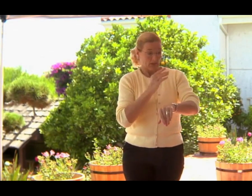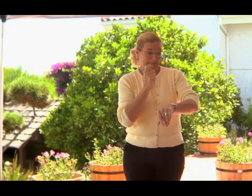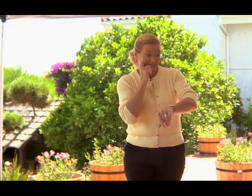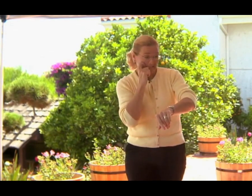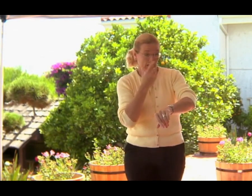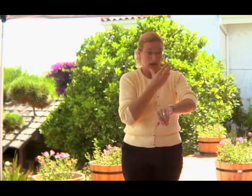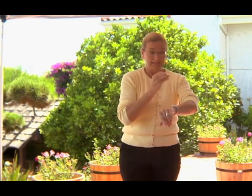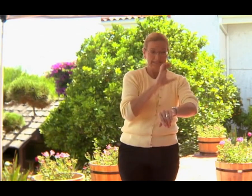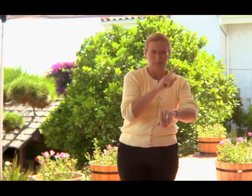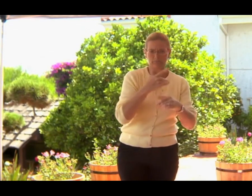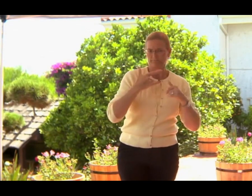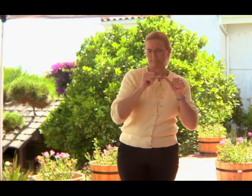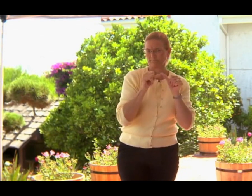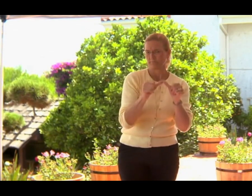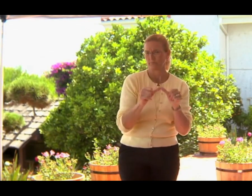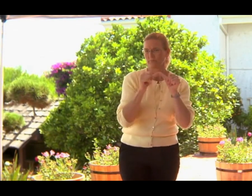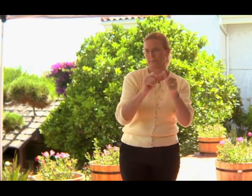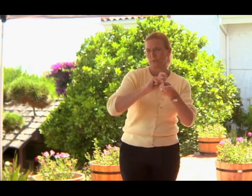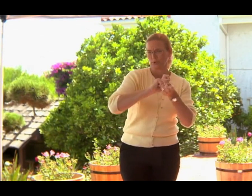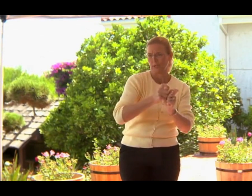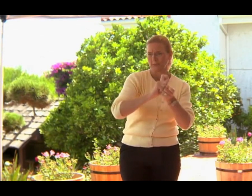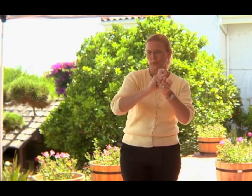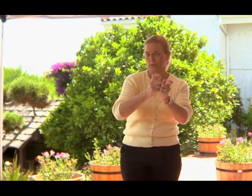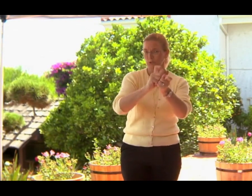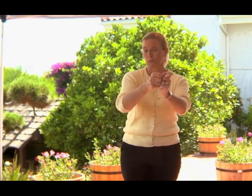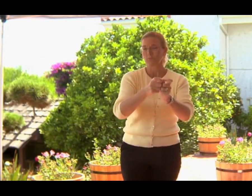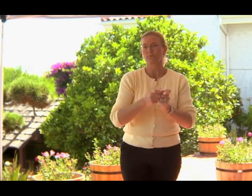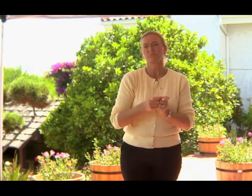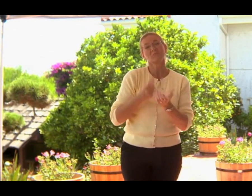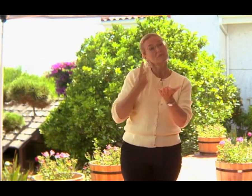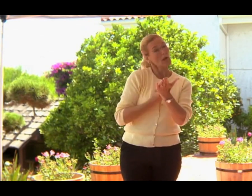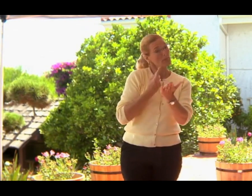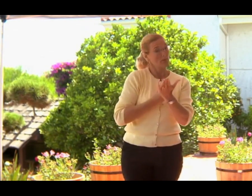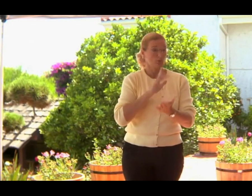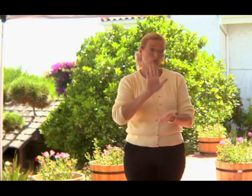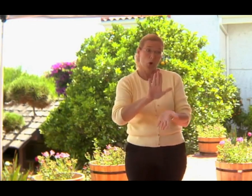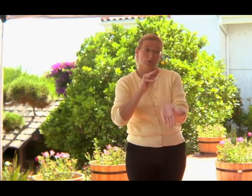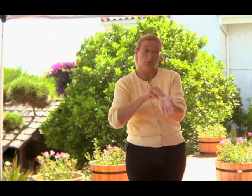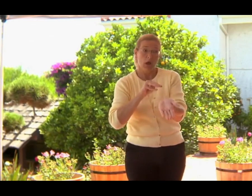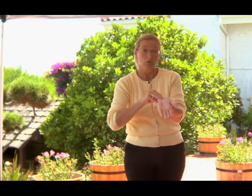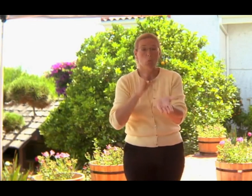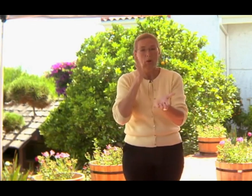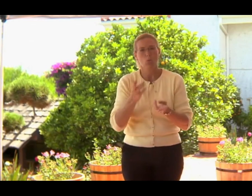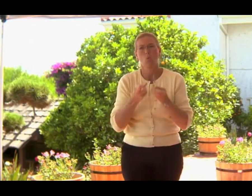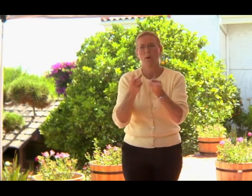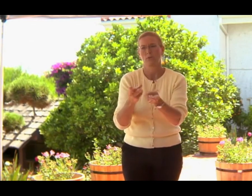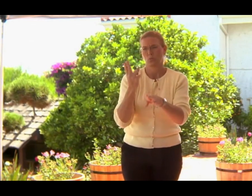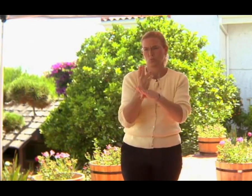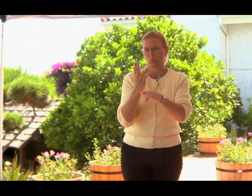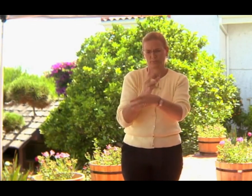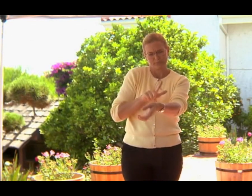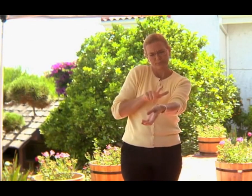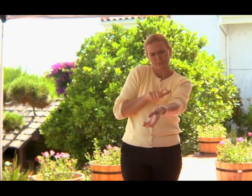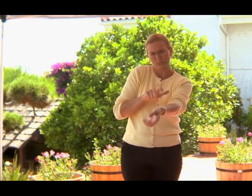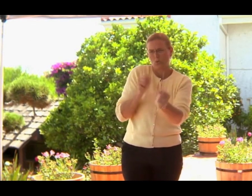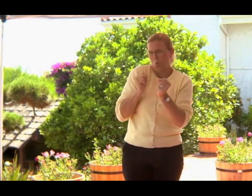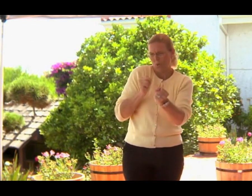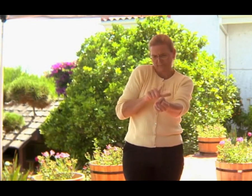constantly watching abnormal skin for further changes. Because of this, doctors sometimes recommend treating them with a